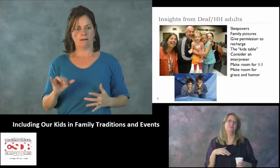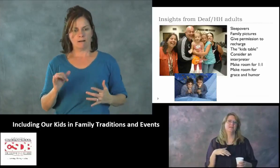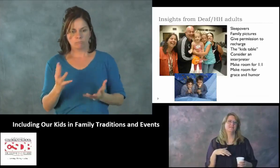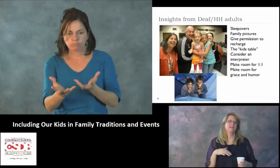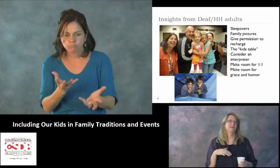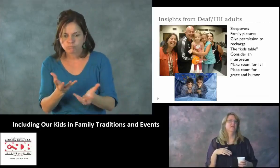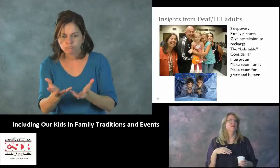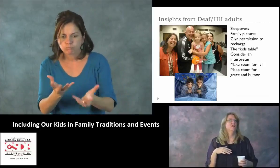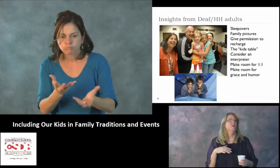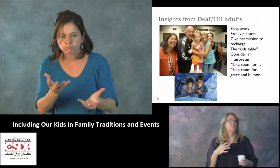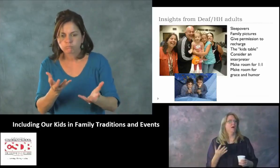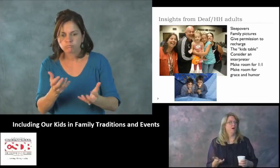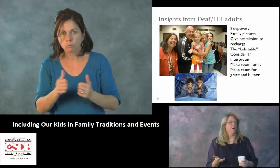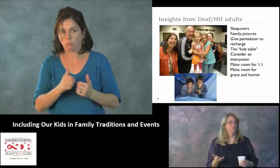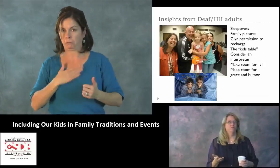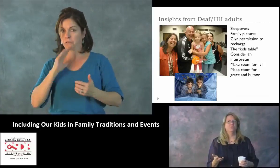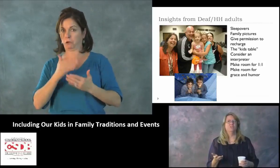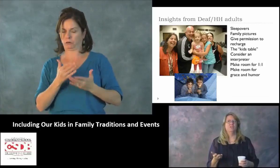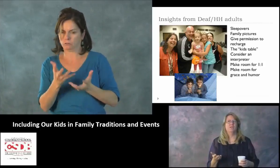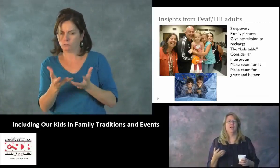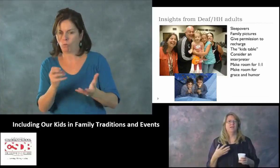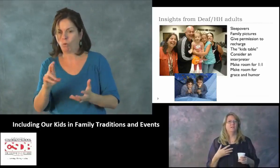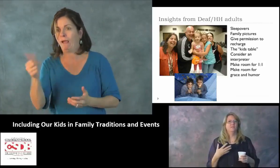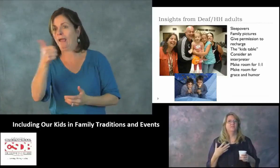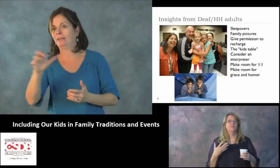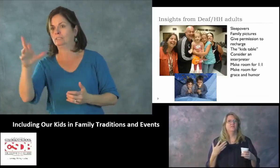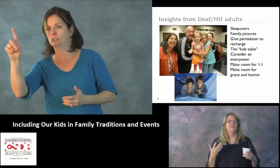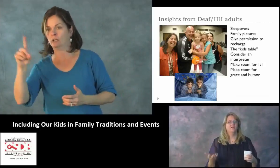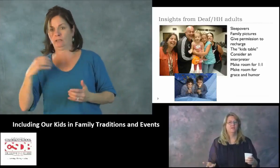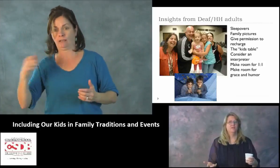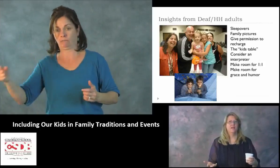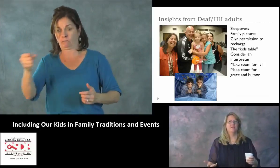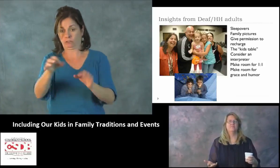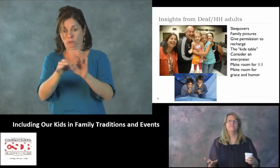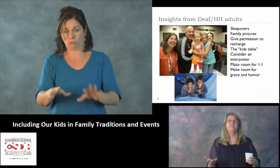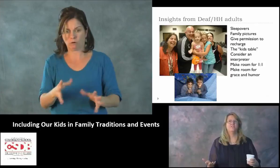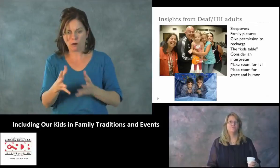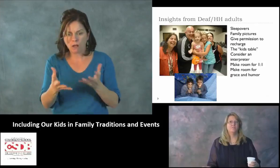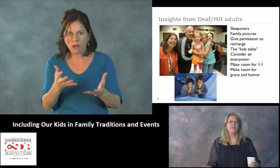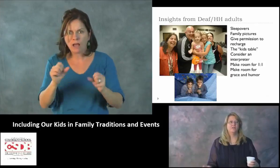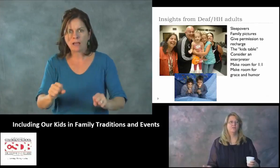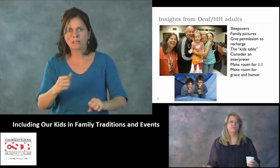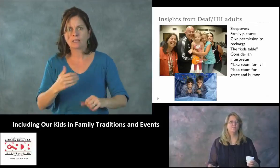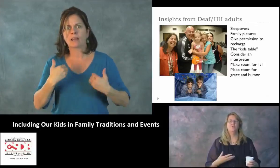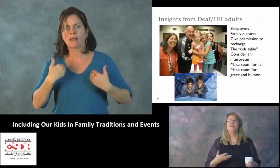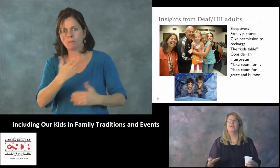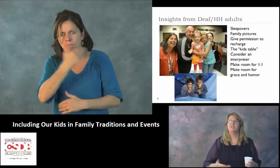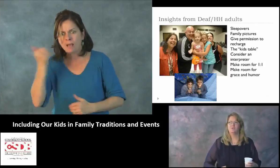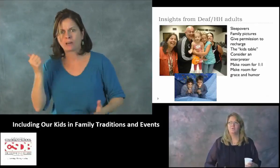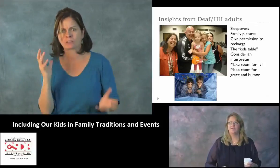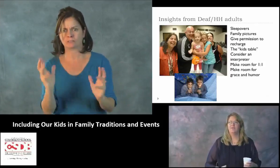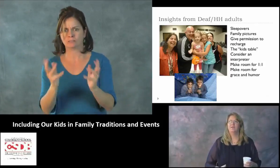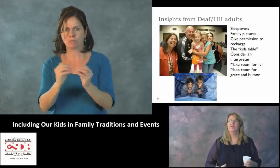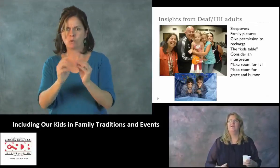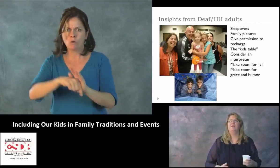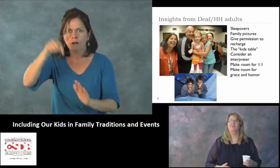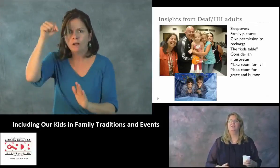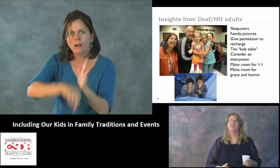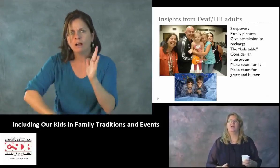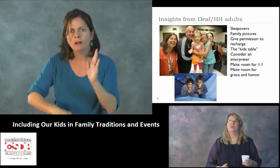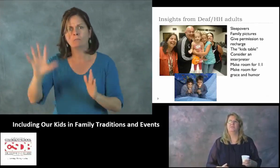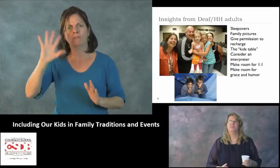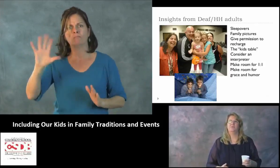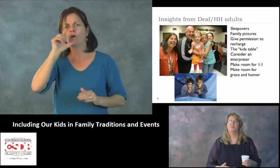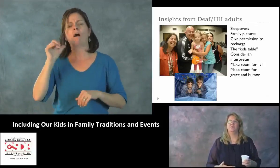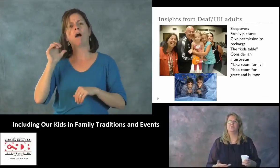family realizing, wow, I can have such a better communication with